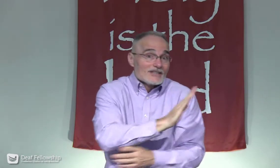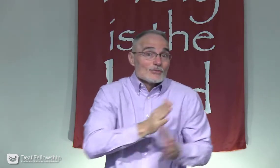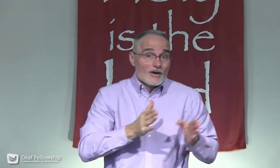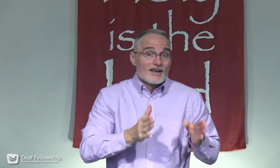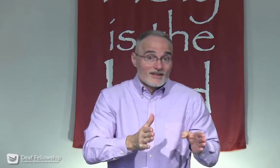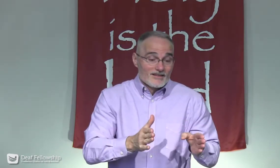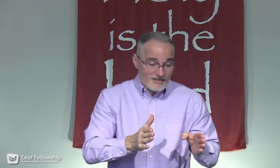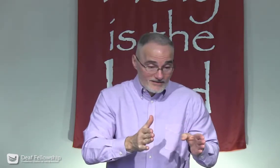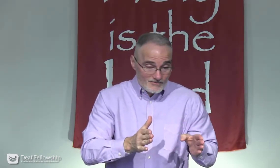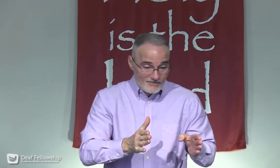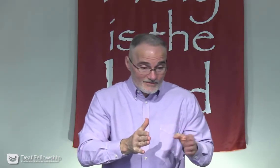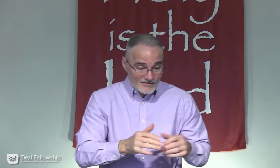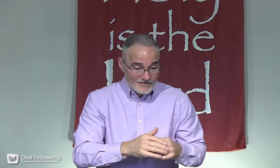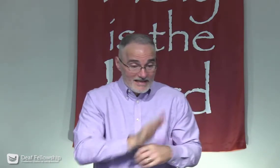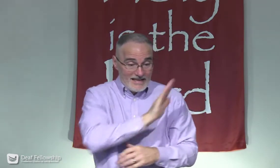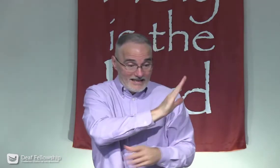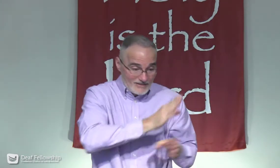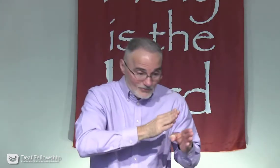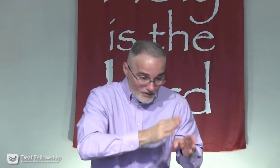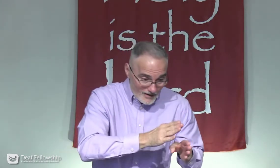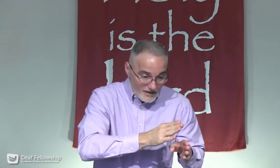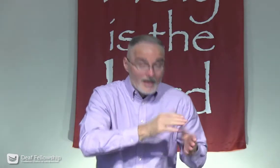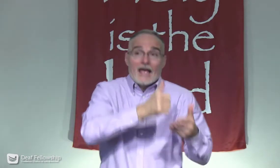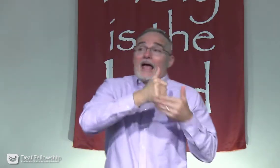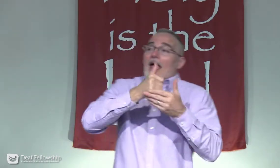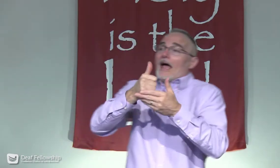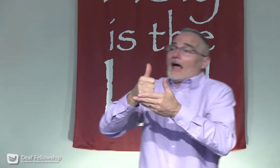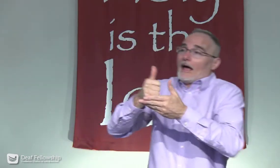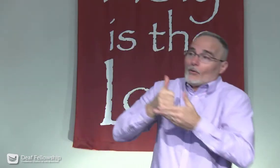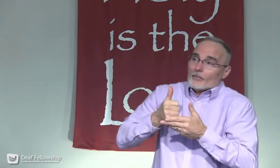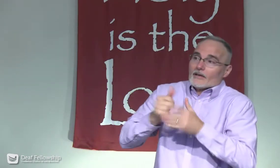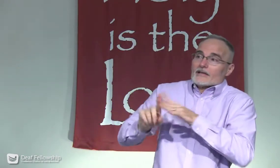Jesus's help, yeah, but he wanted it in his own way.